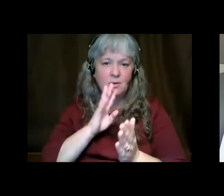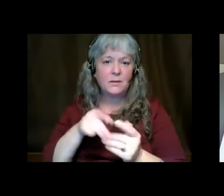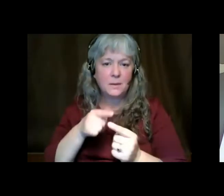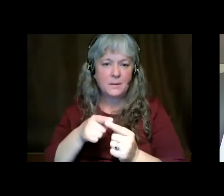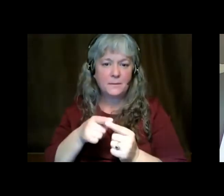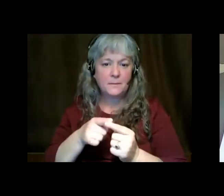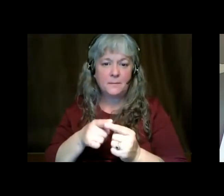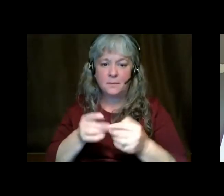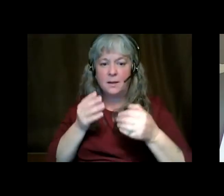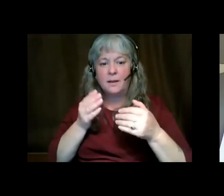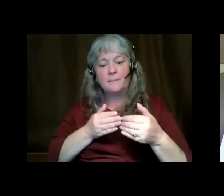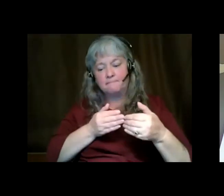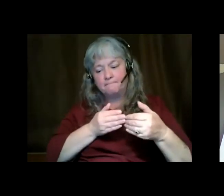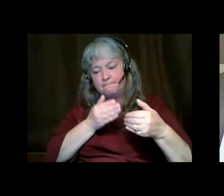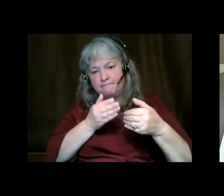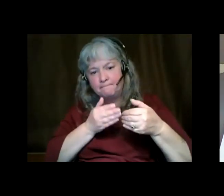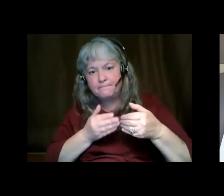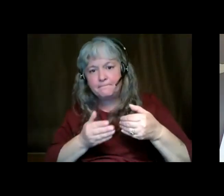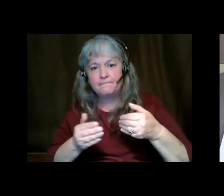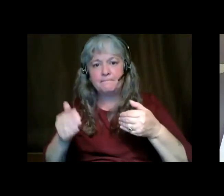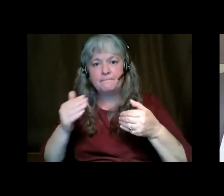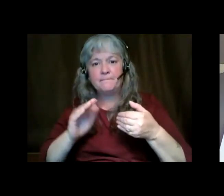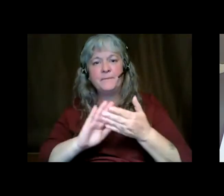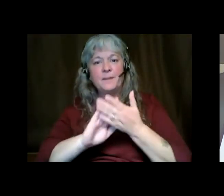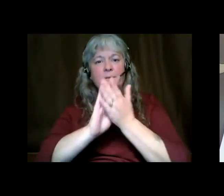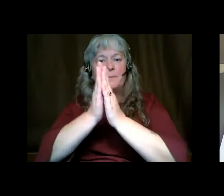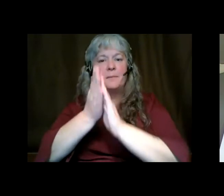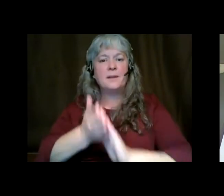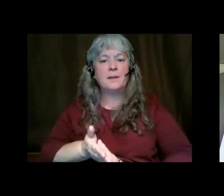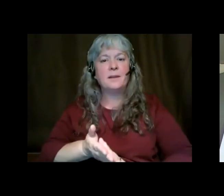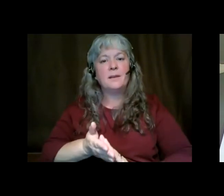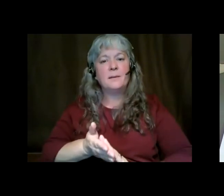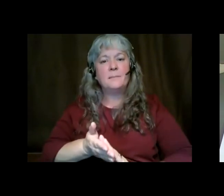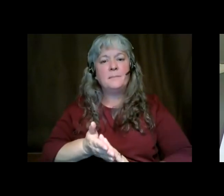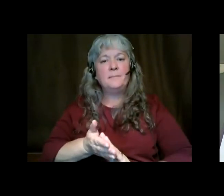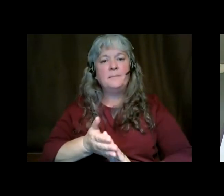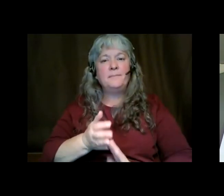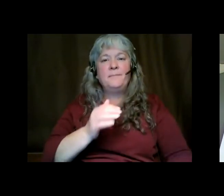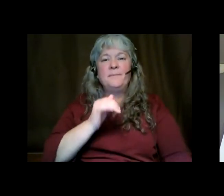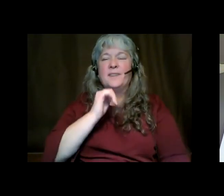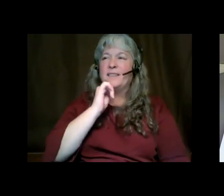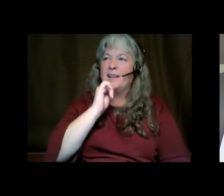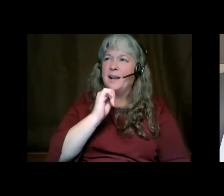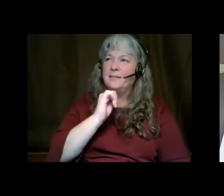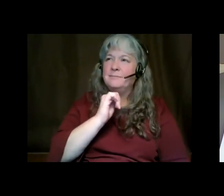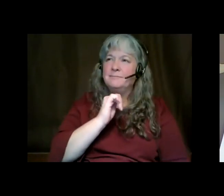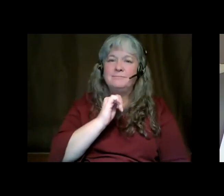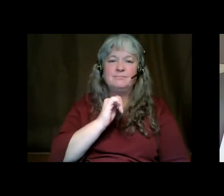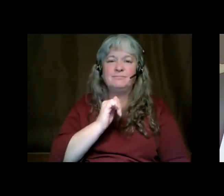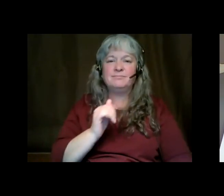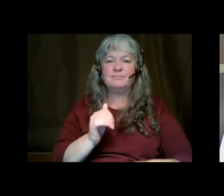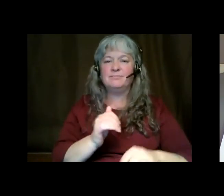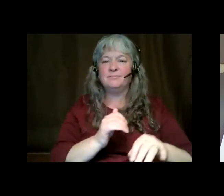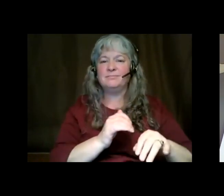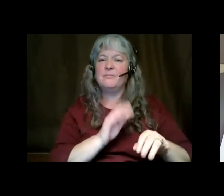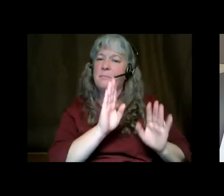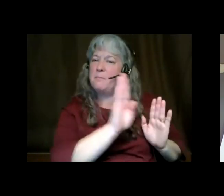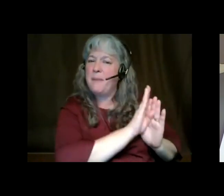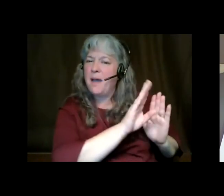there, it really became not a background piece of my life, but